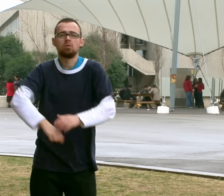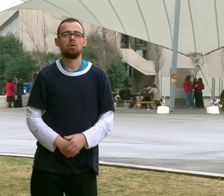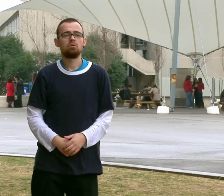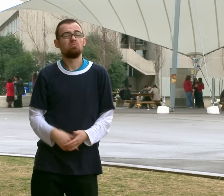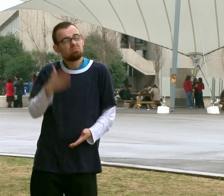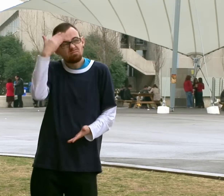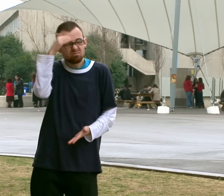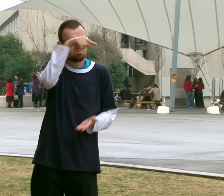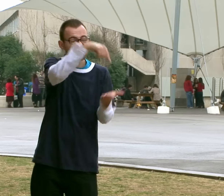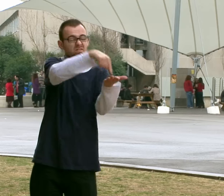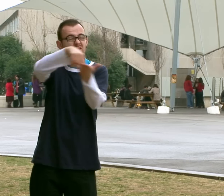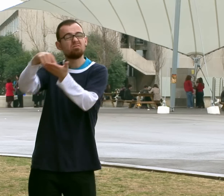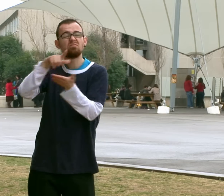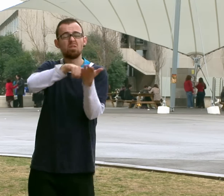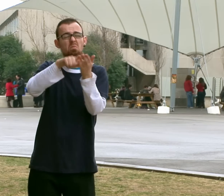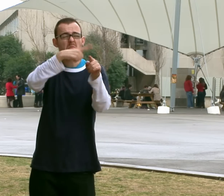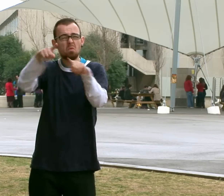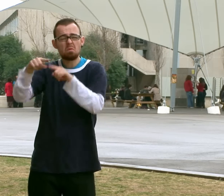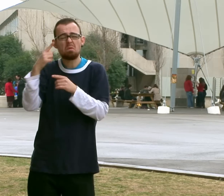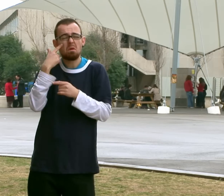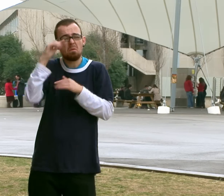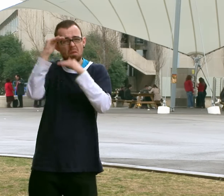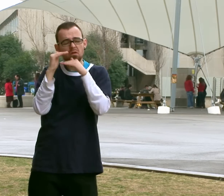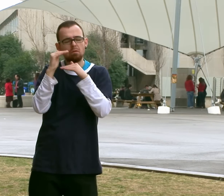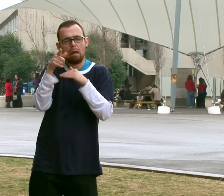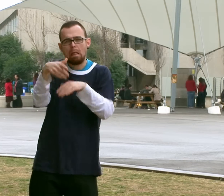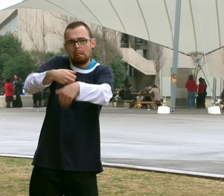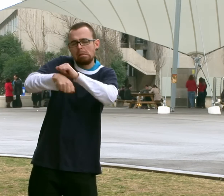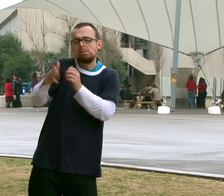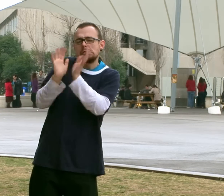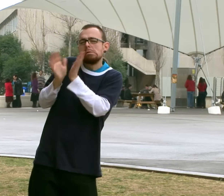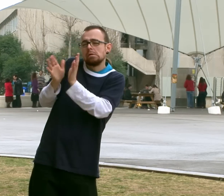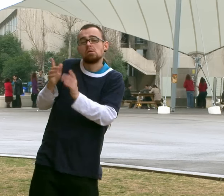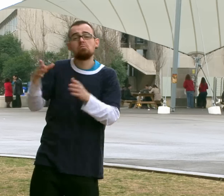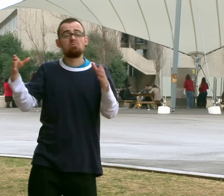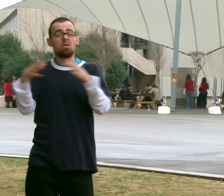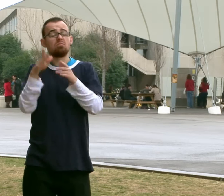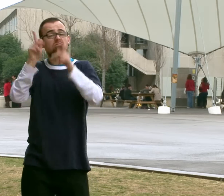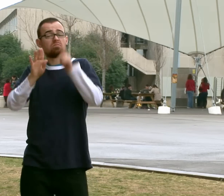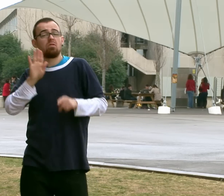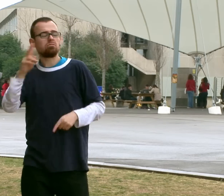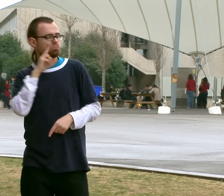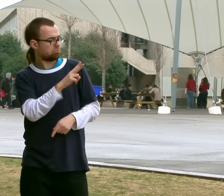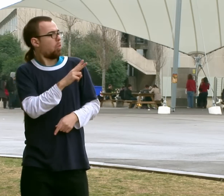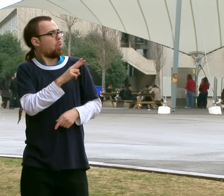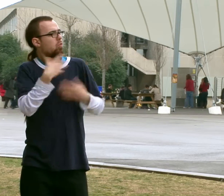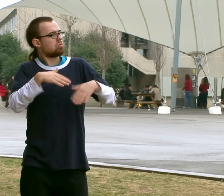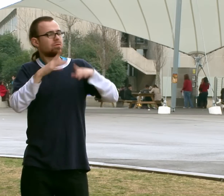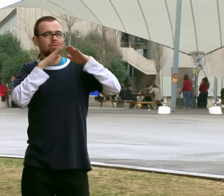you visit. The less the people you are speaking to expect to hear you say things in their language, the happier they'll be.